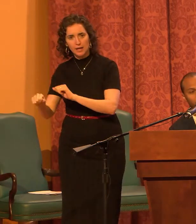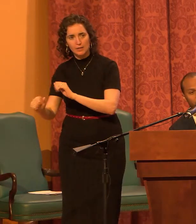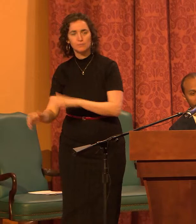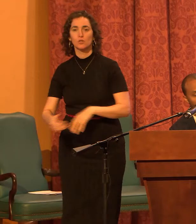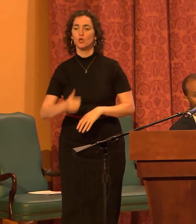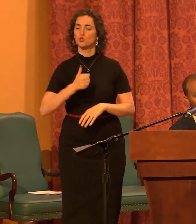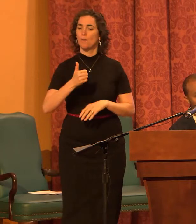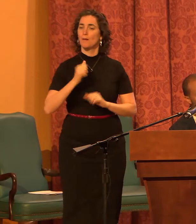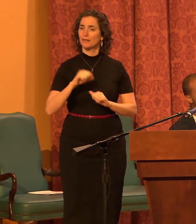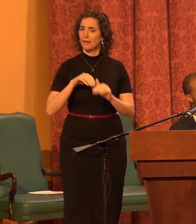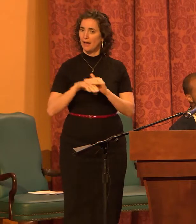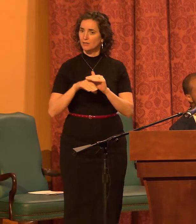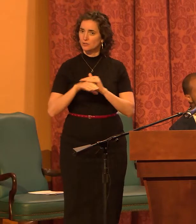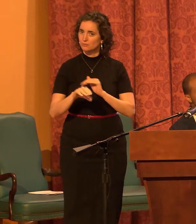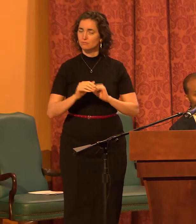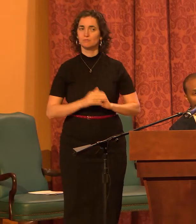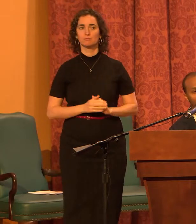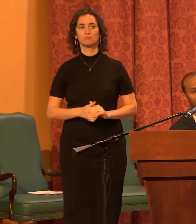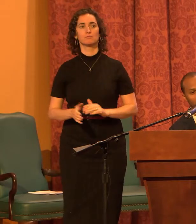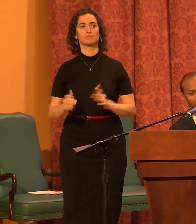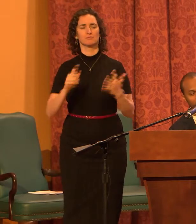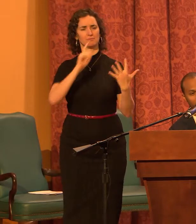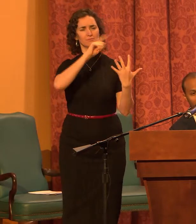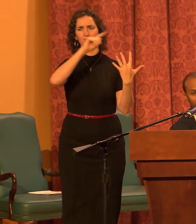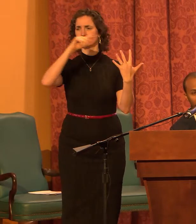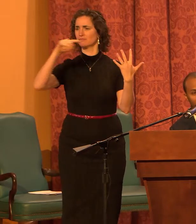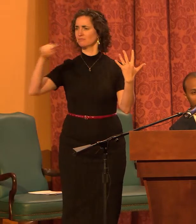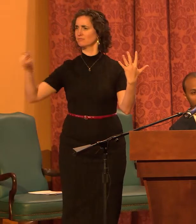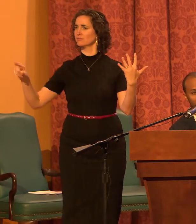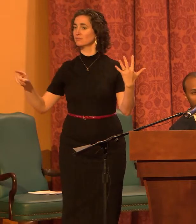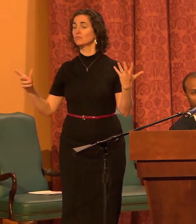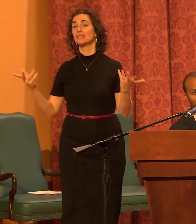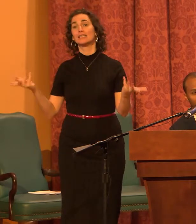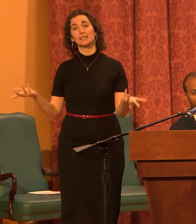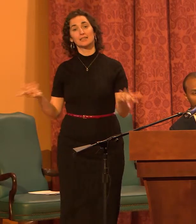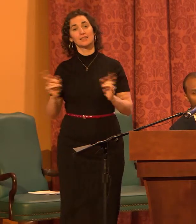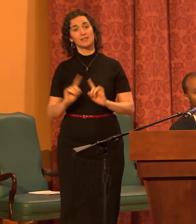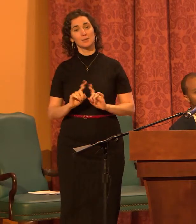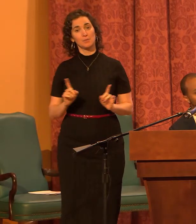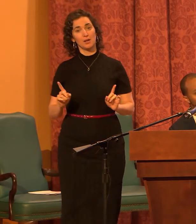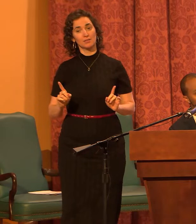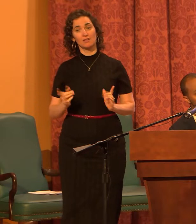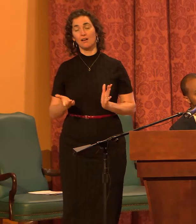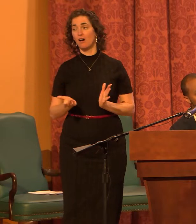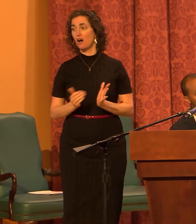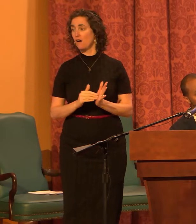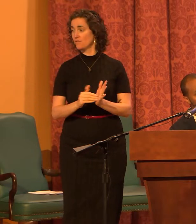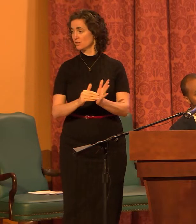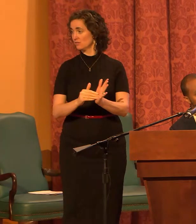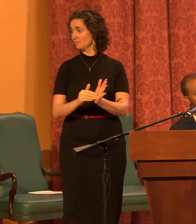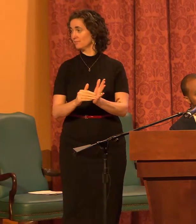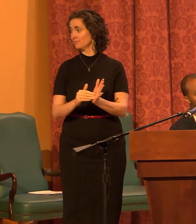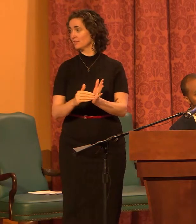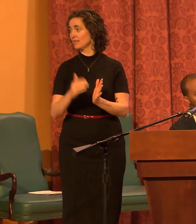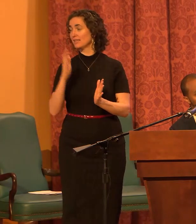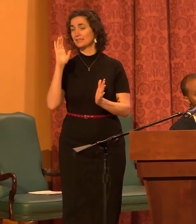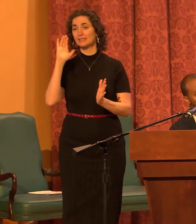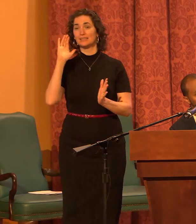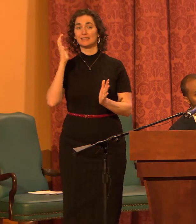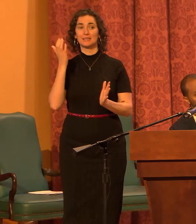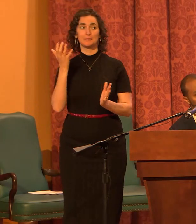accessible transportation options, all of the things. Yet, very often it just seems like